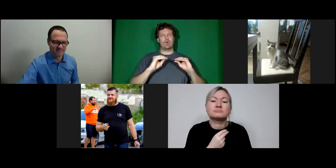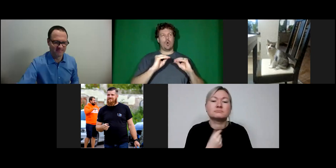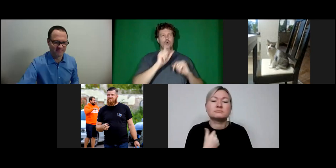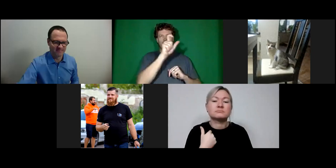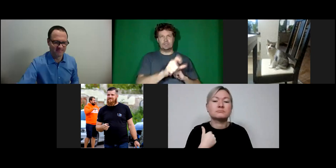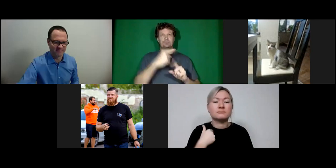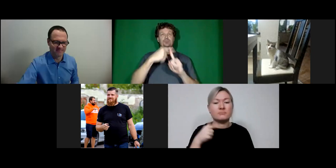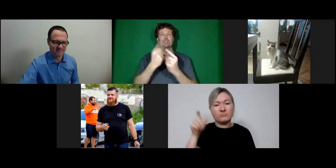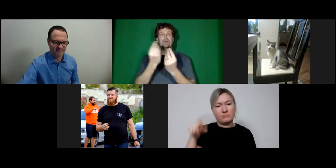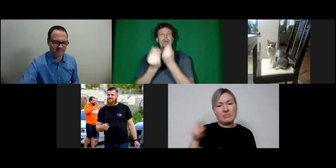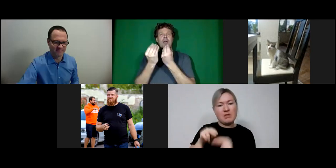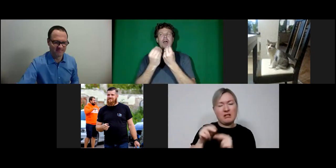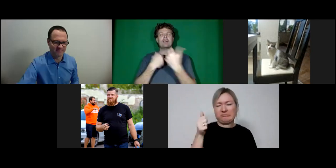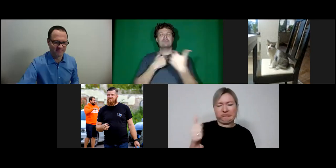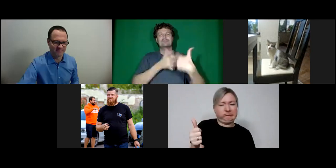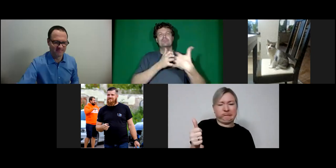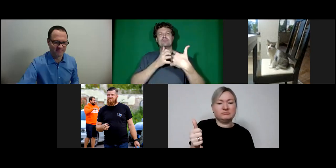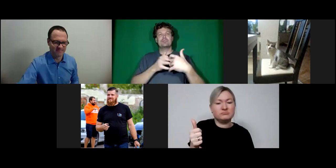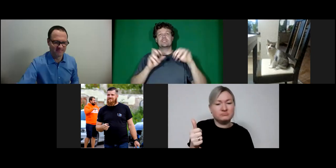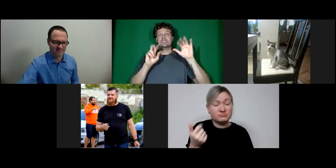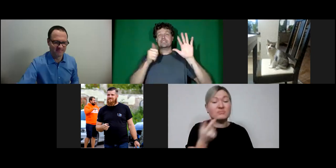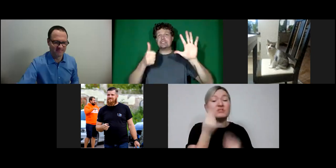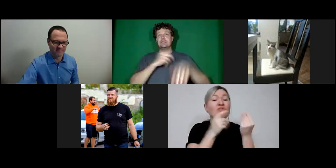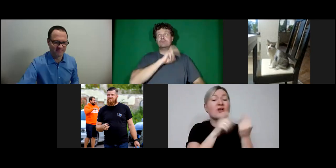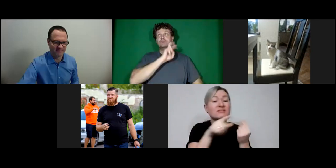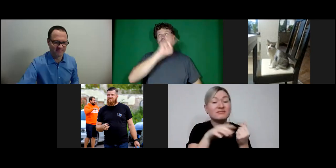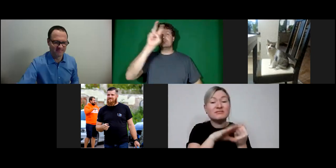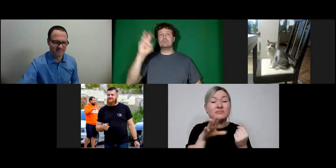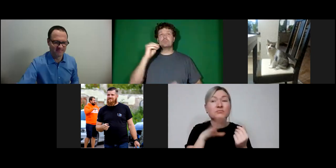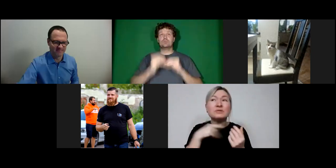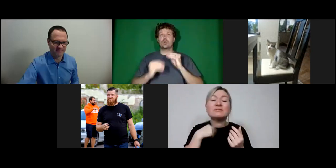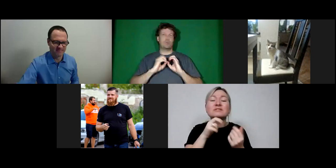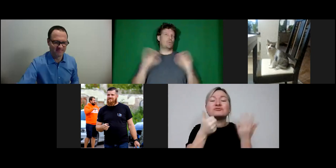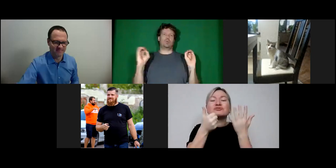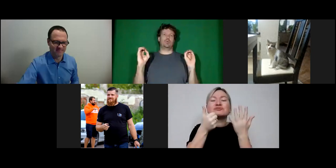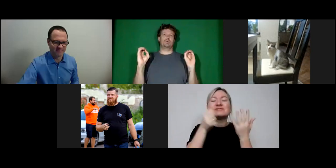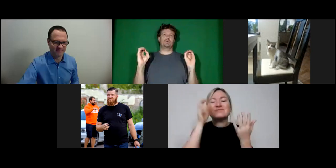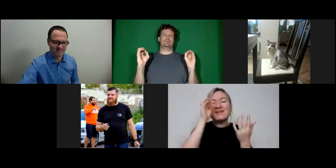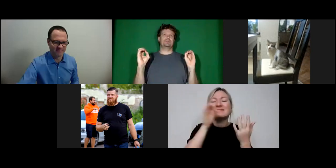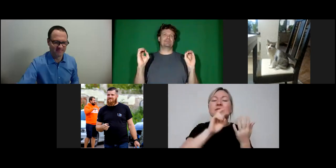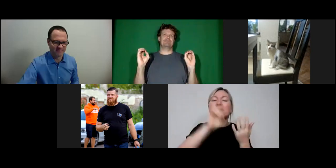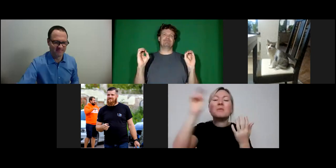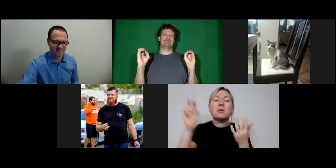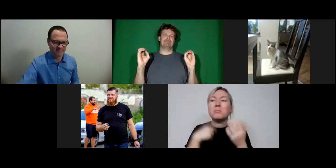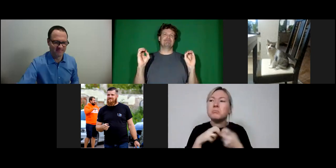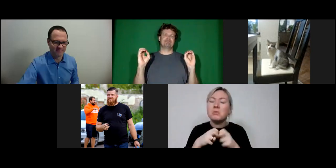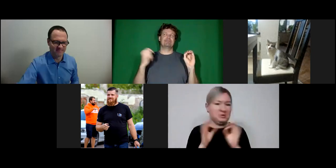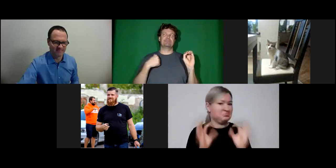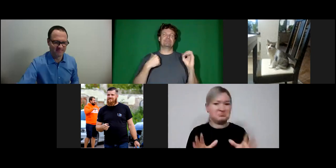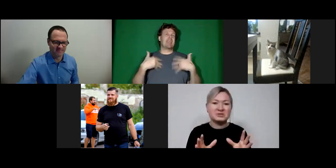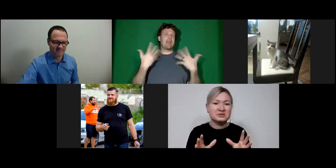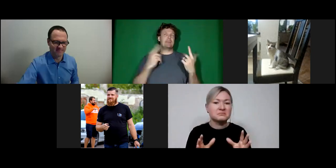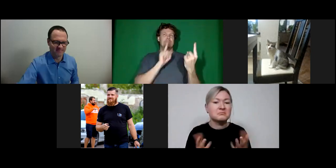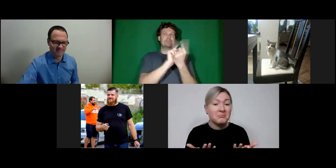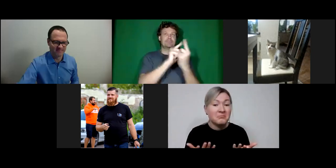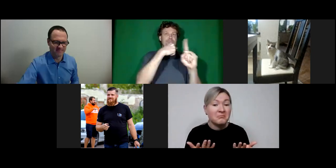And I was very lucky because the coaches and the players really worked together with me. I really never had a problem